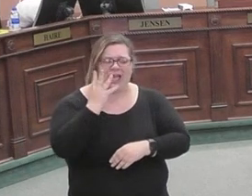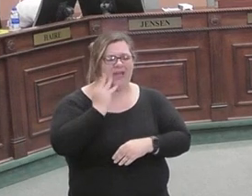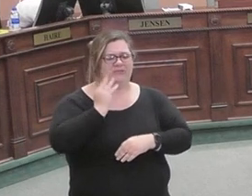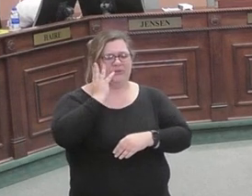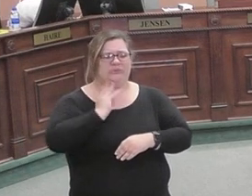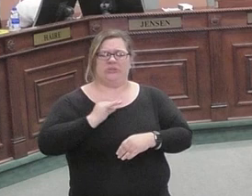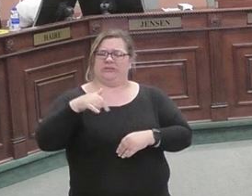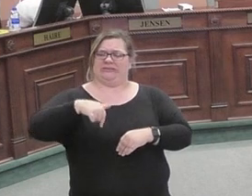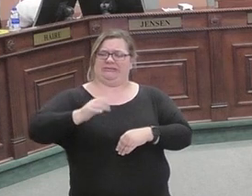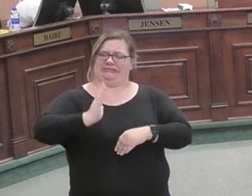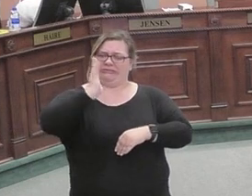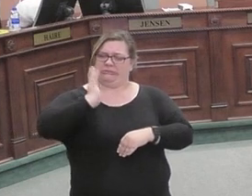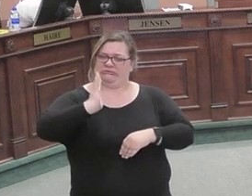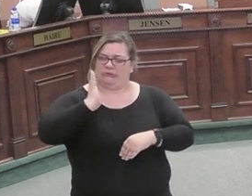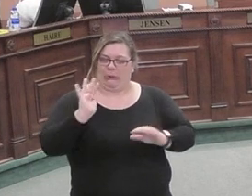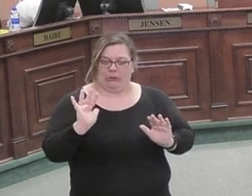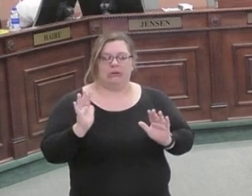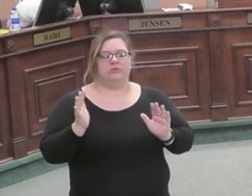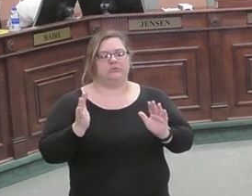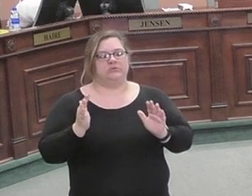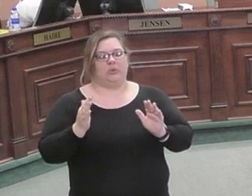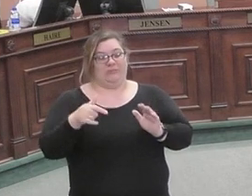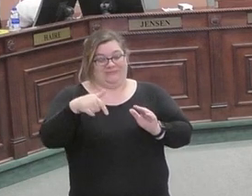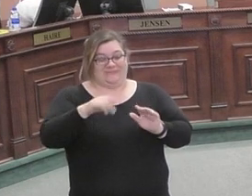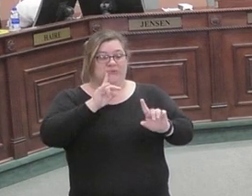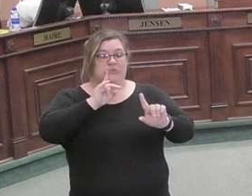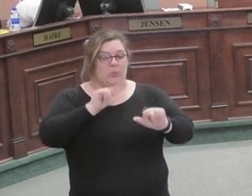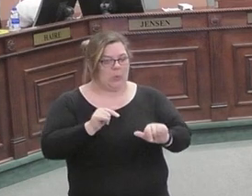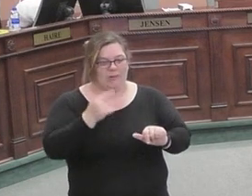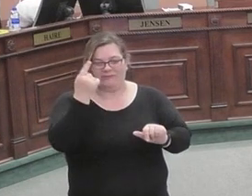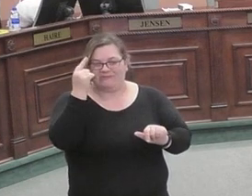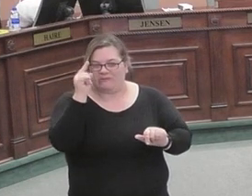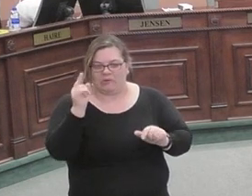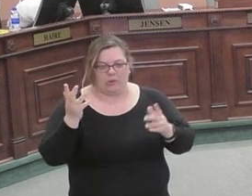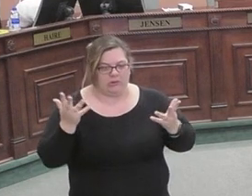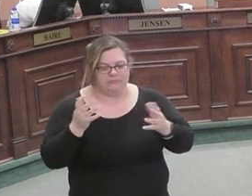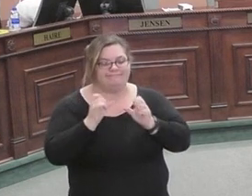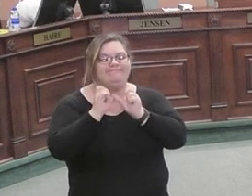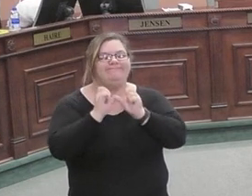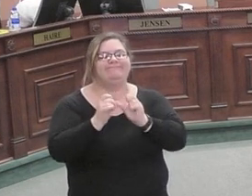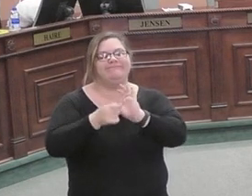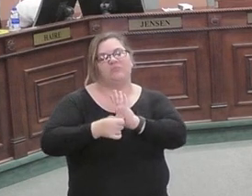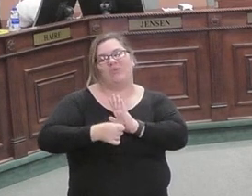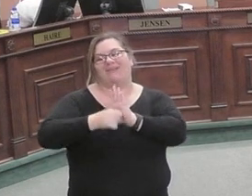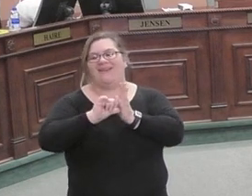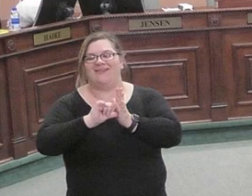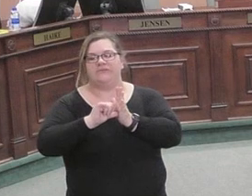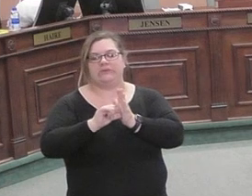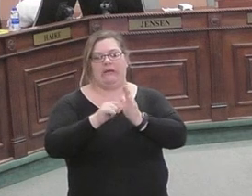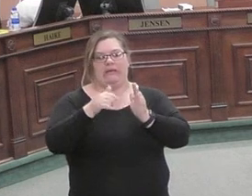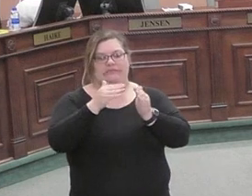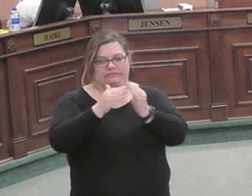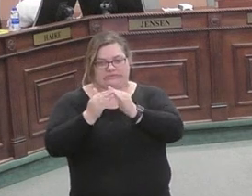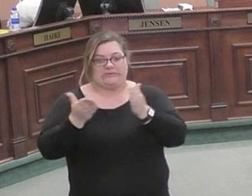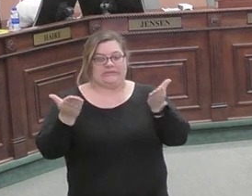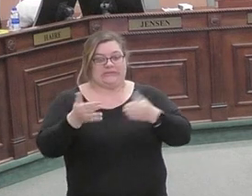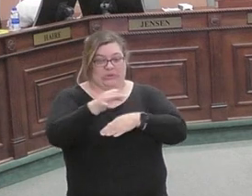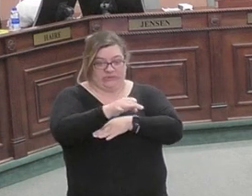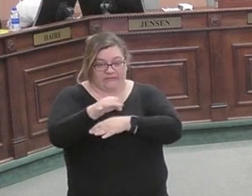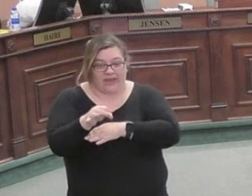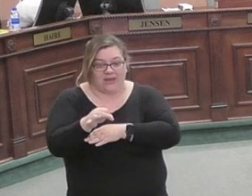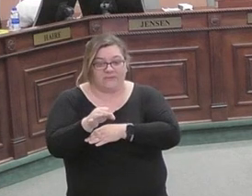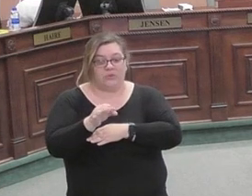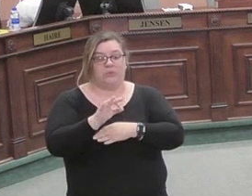with that, the intent of this order is to continue to emphasize to the citizens of Fayetteville the importance of the